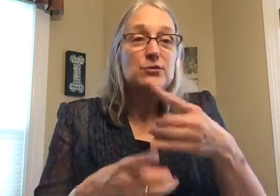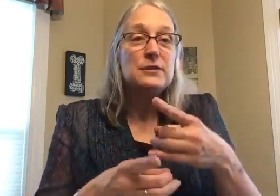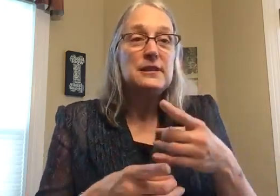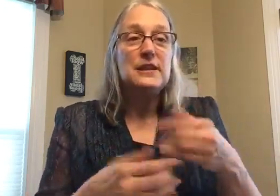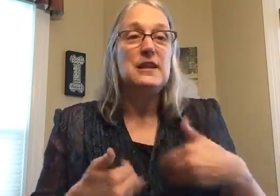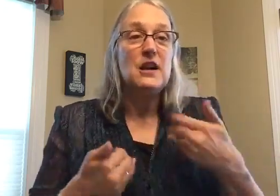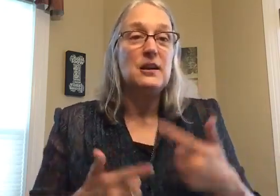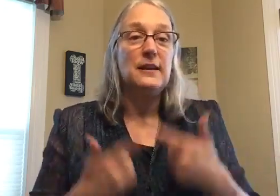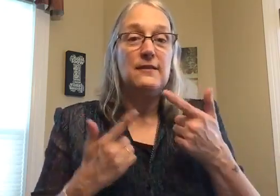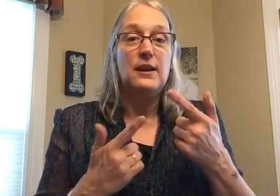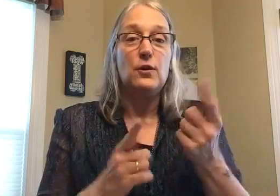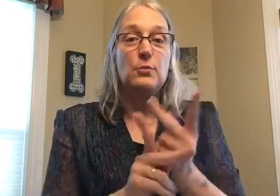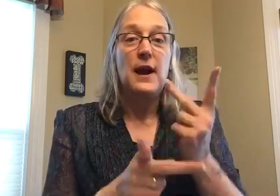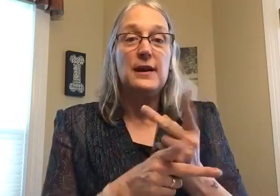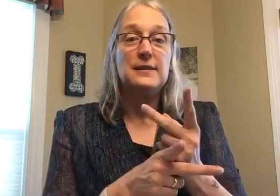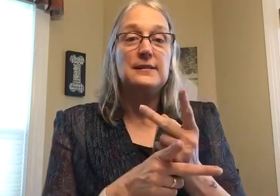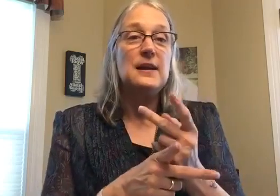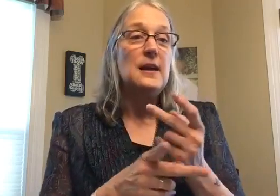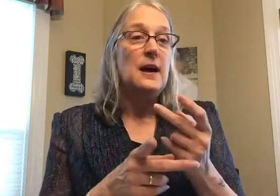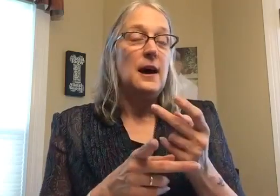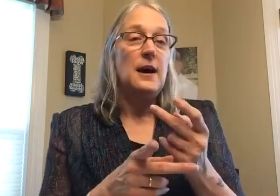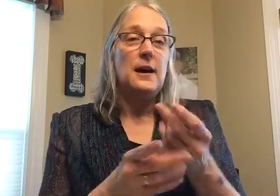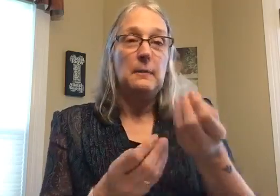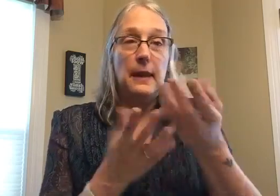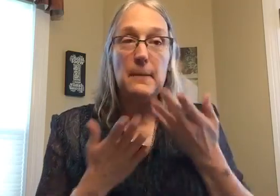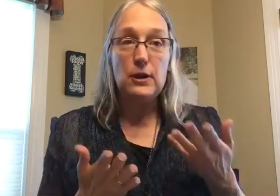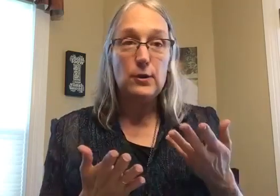interested in Young Living or products, let me know.